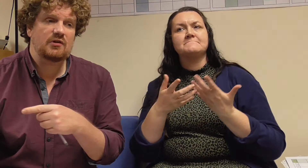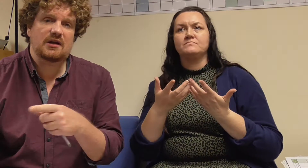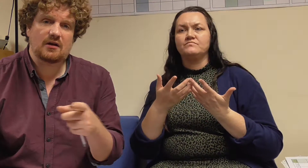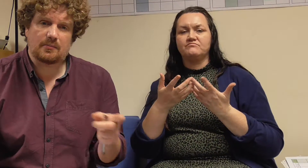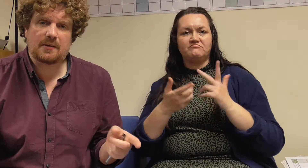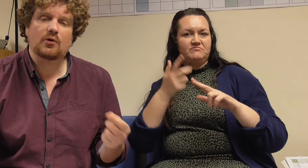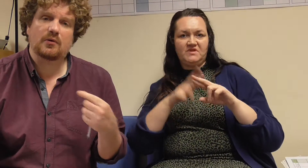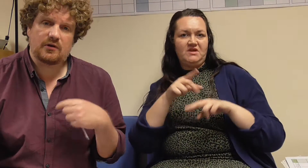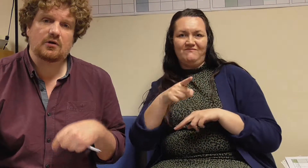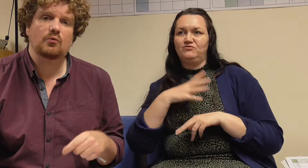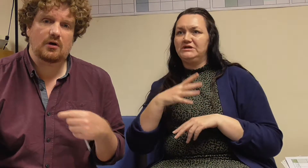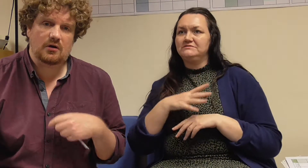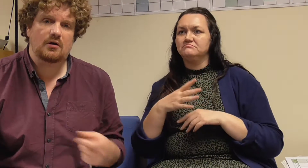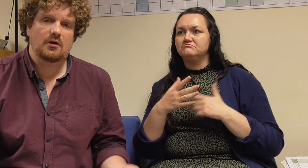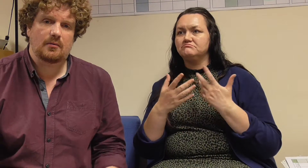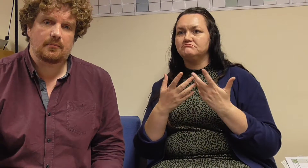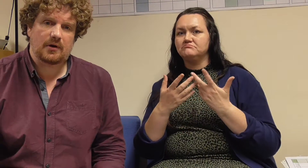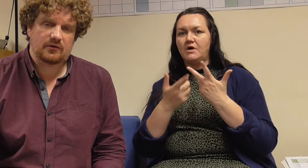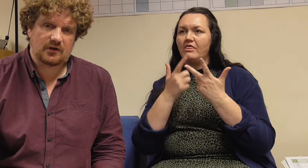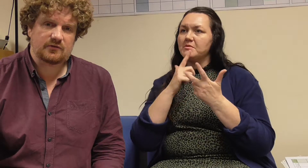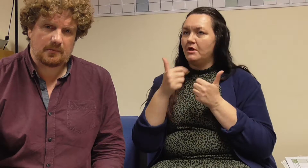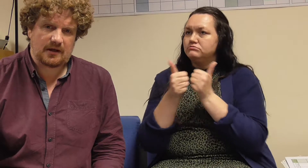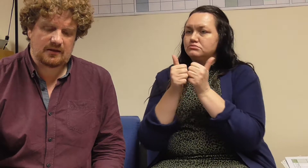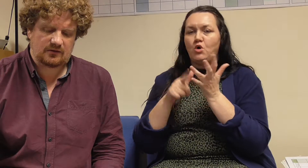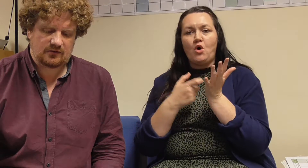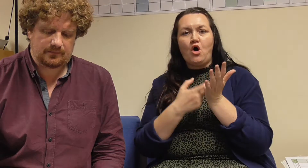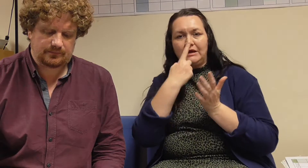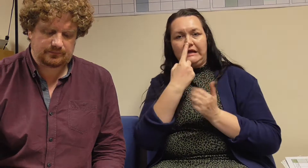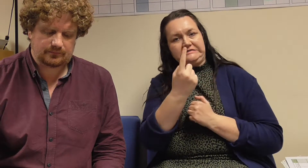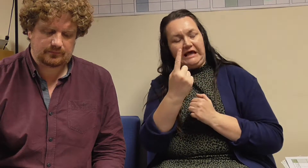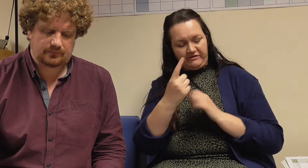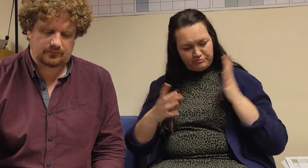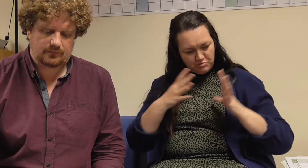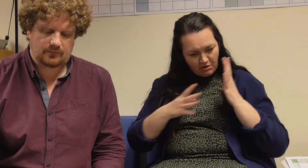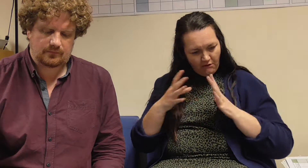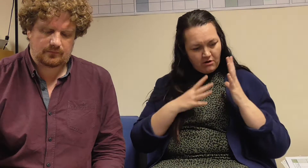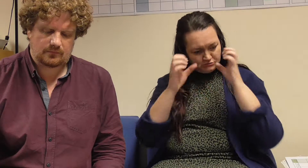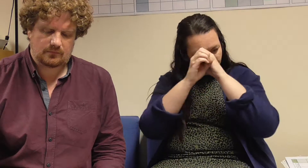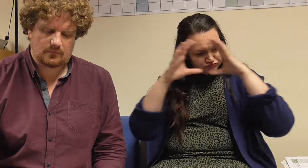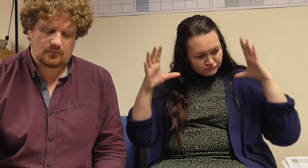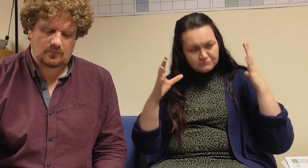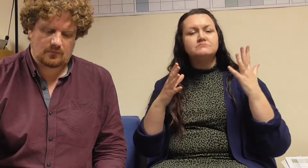whether you need other people or whether you can work by yourself to prepare things.